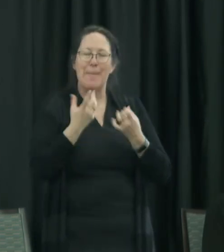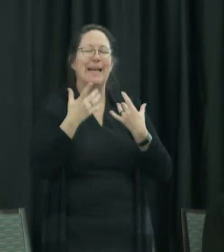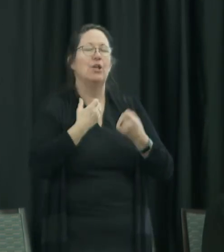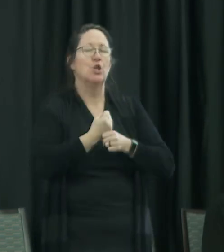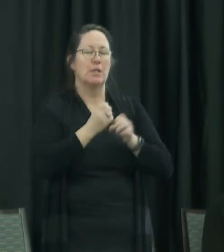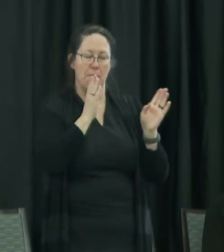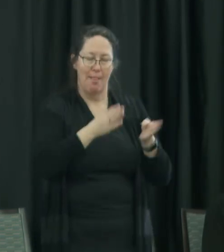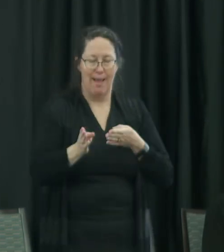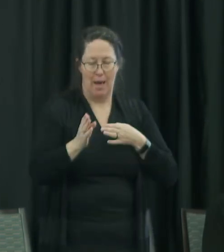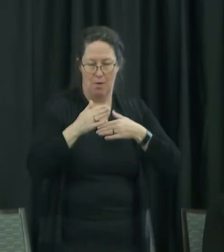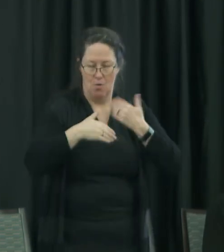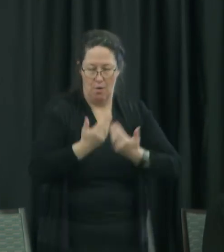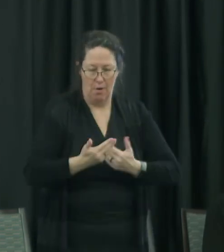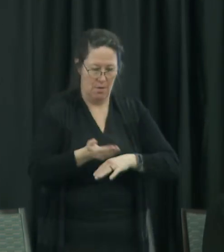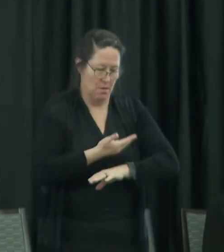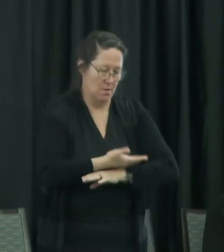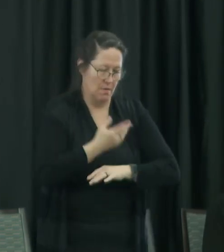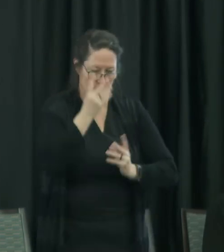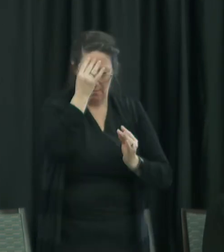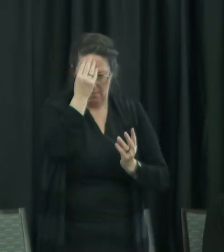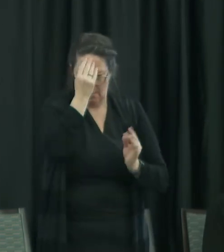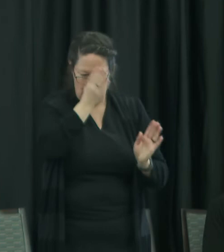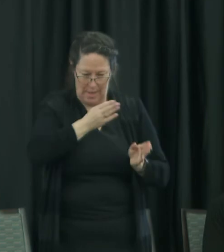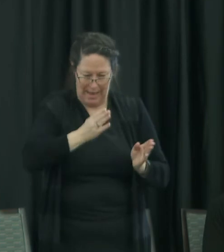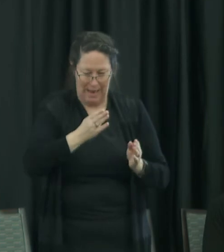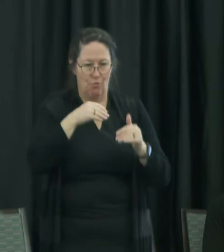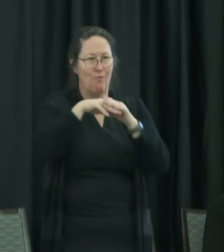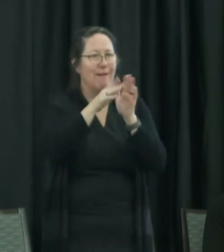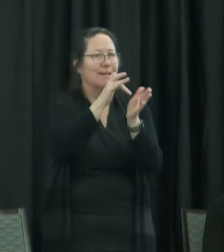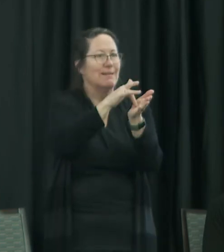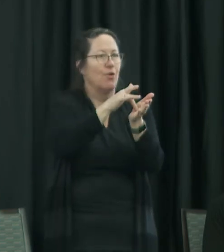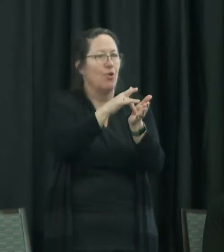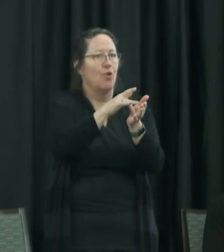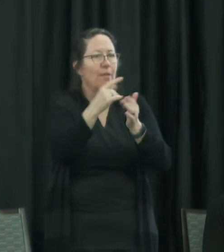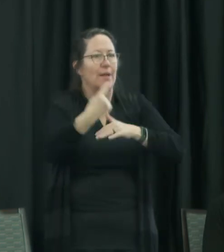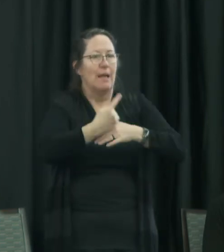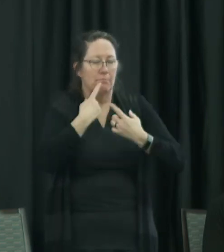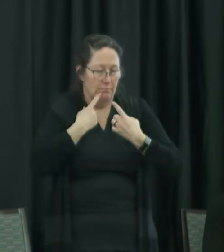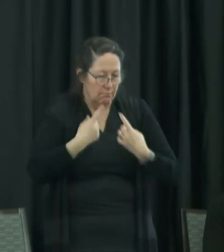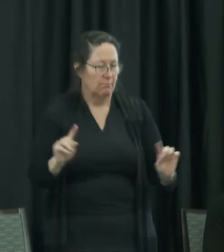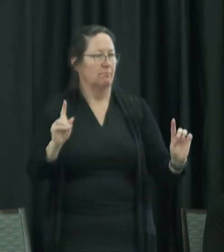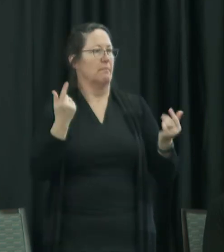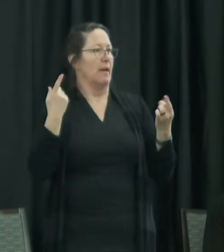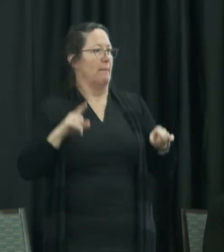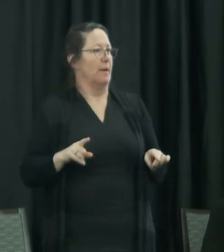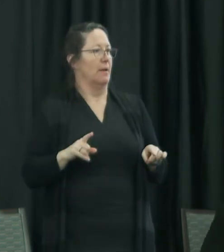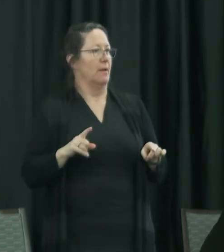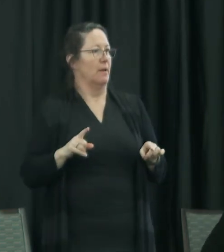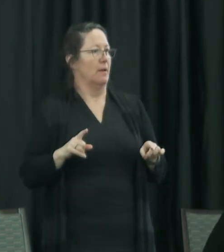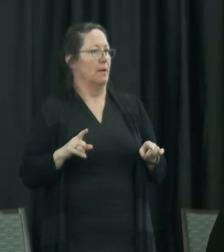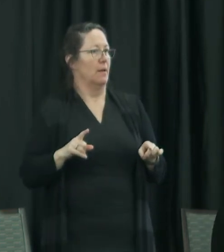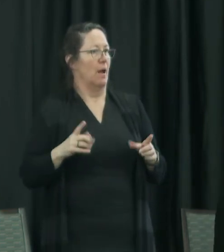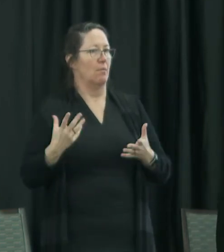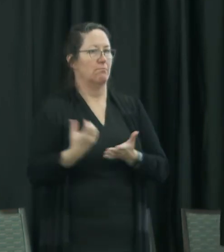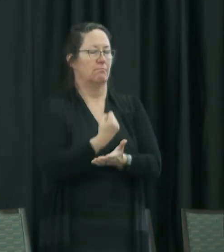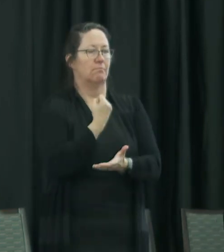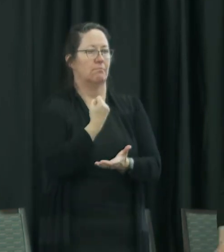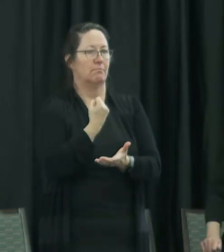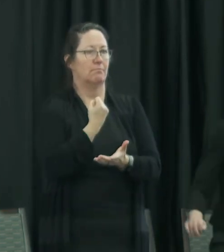planning, remodeling, and thinking about an access center, and the day had finally arrived when it was being